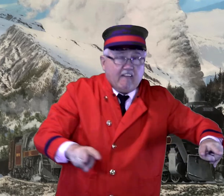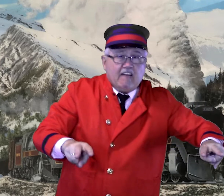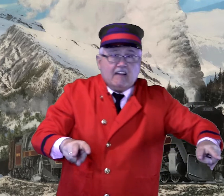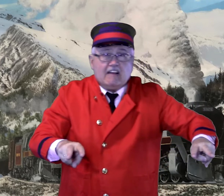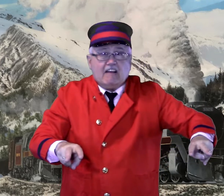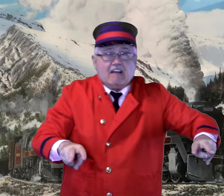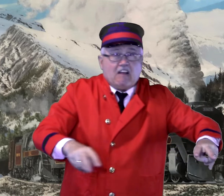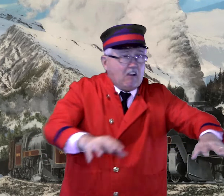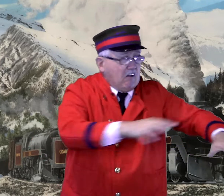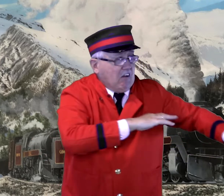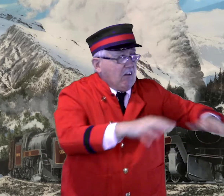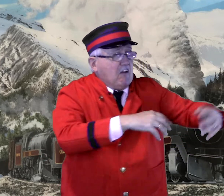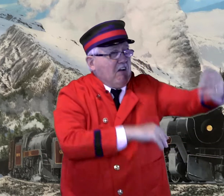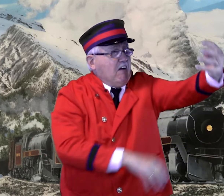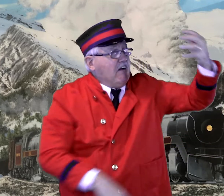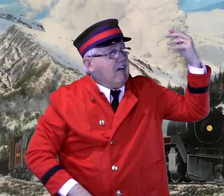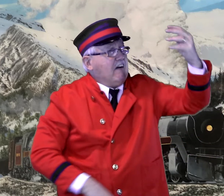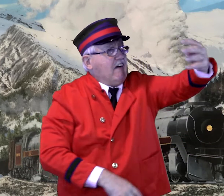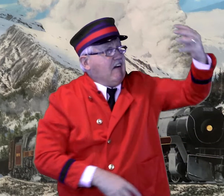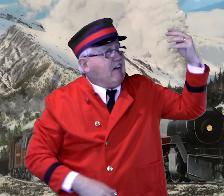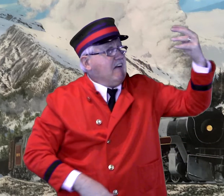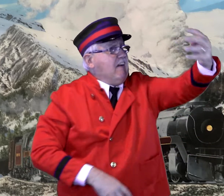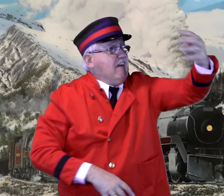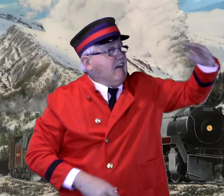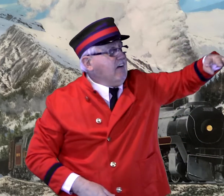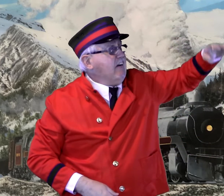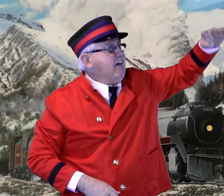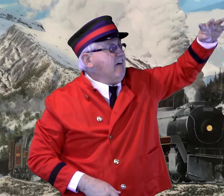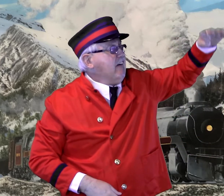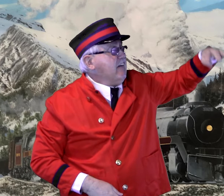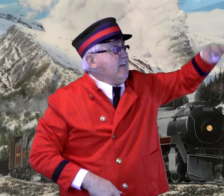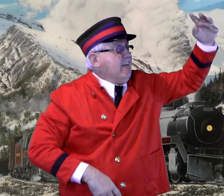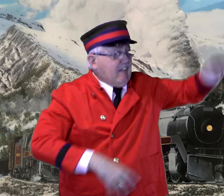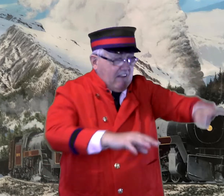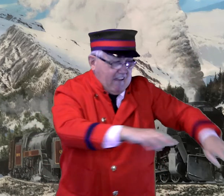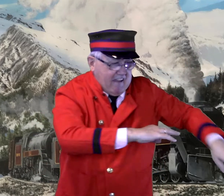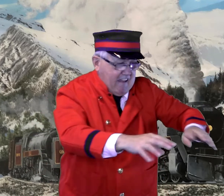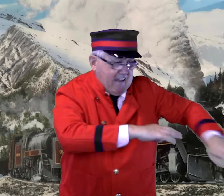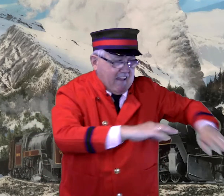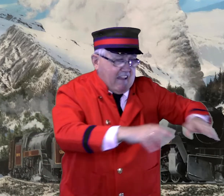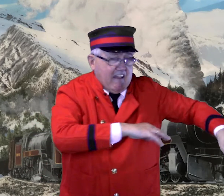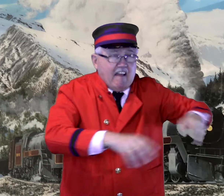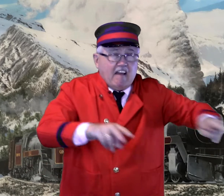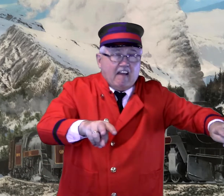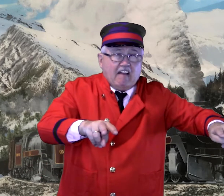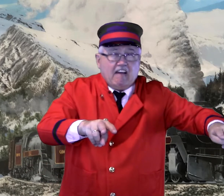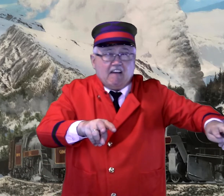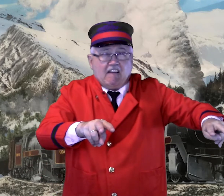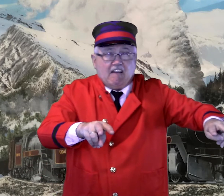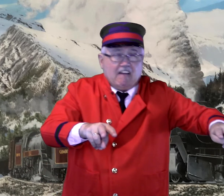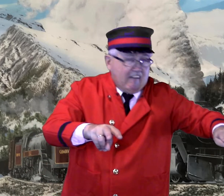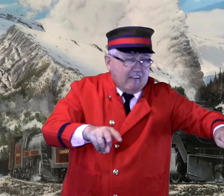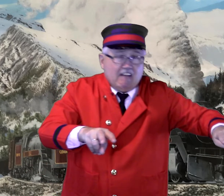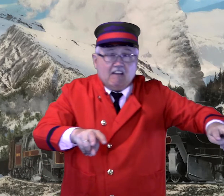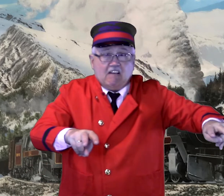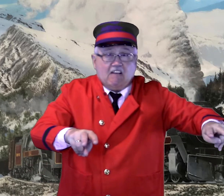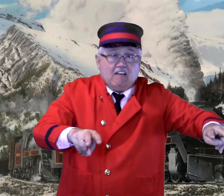parallel rails of a siding beside him, the communication lines flowing along. All of a sudden, those